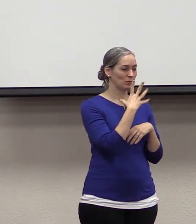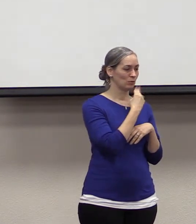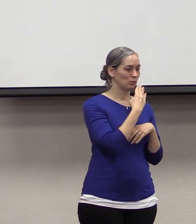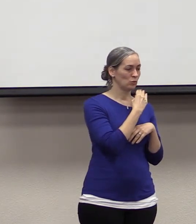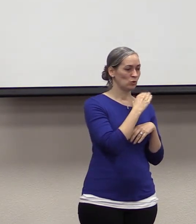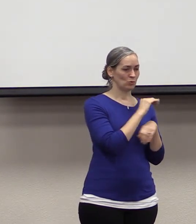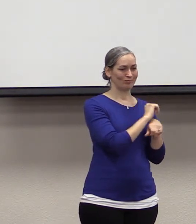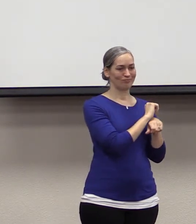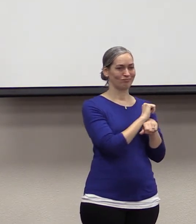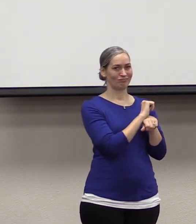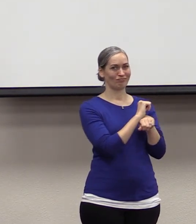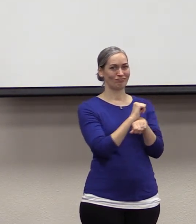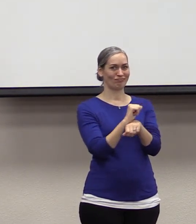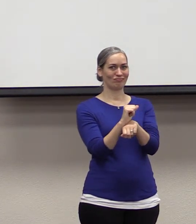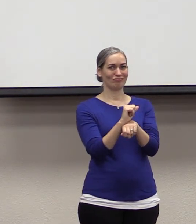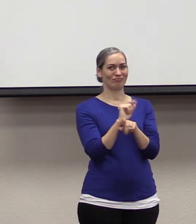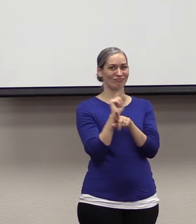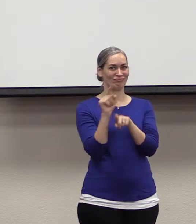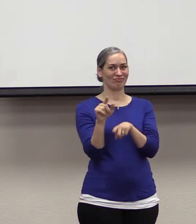before you graduate.